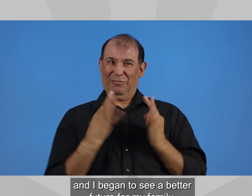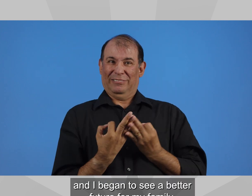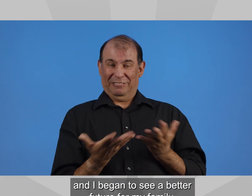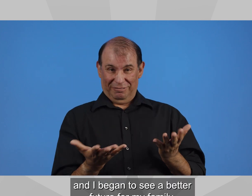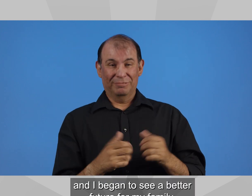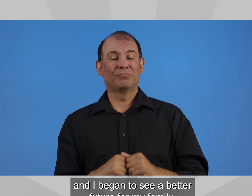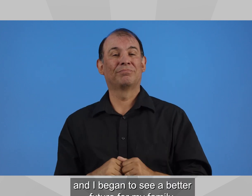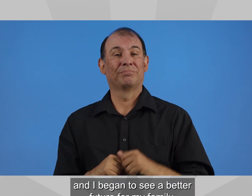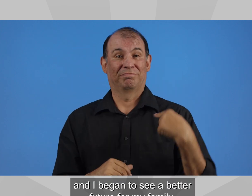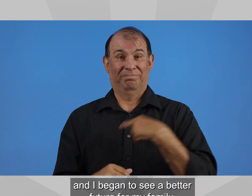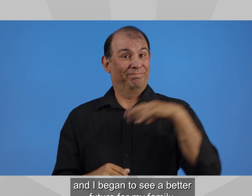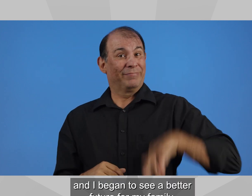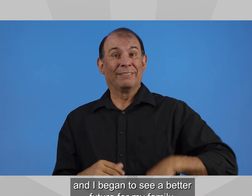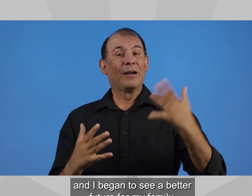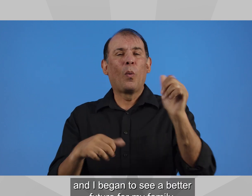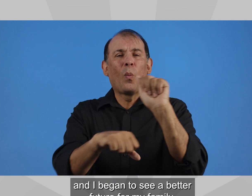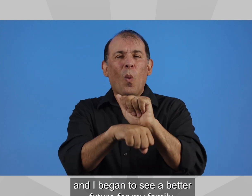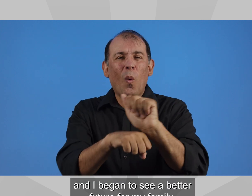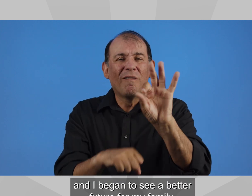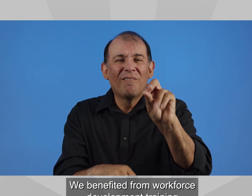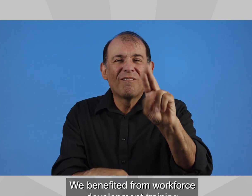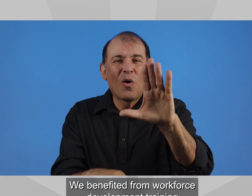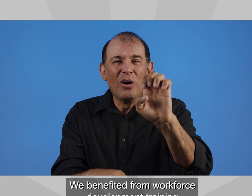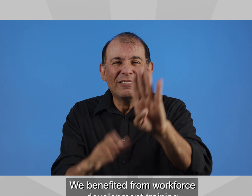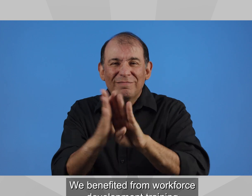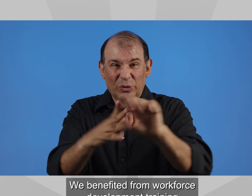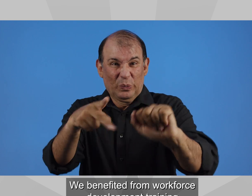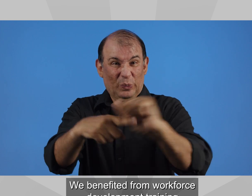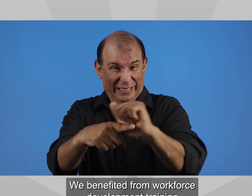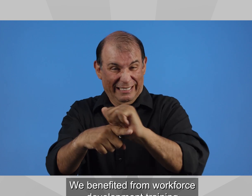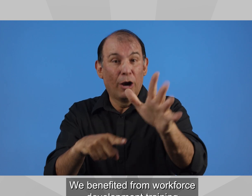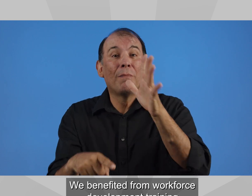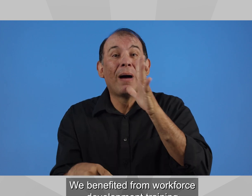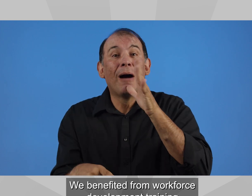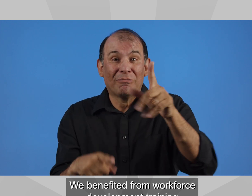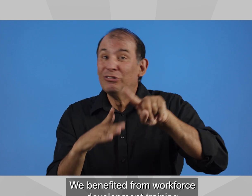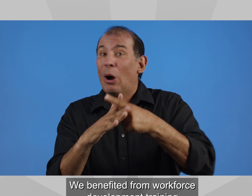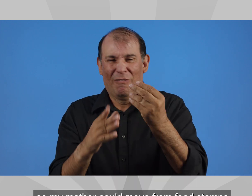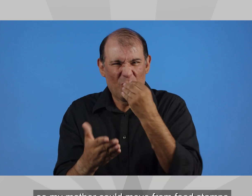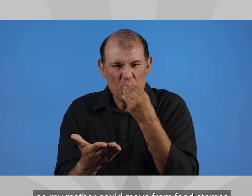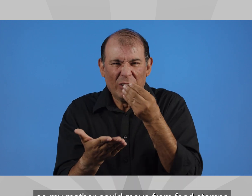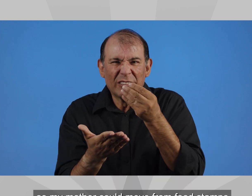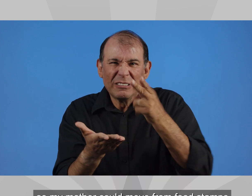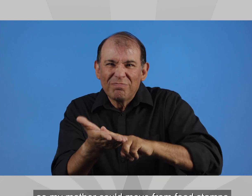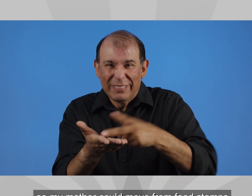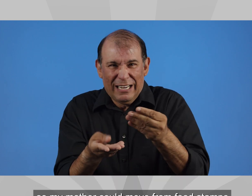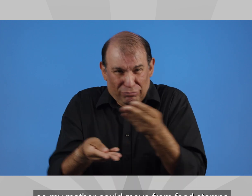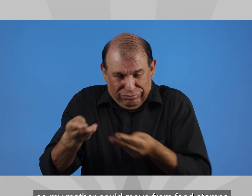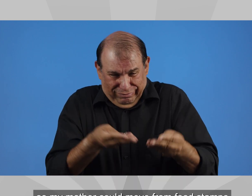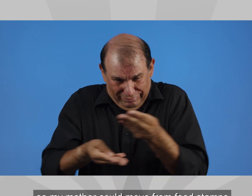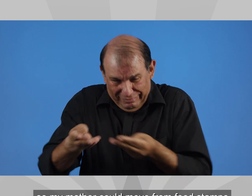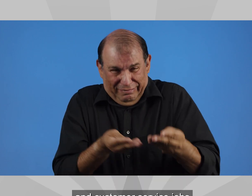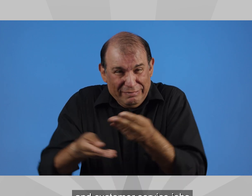began to see a better future for my family. We benefited from workforce development training, so my mother could move